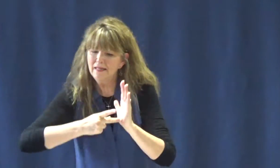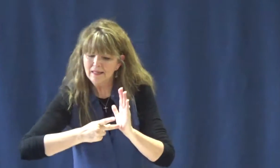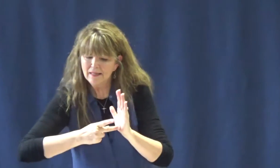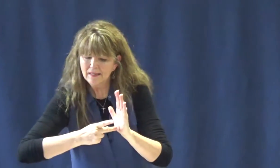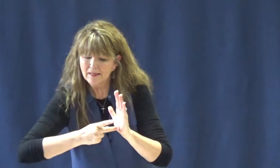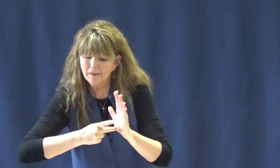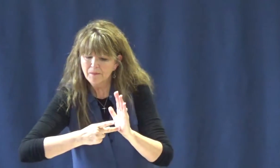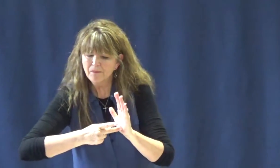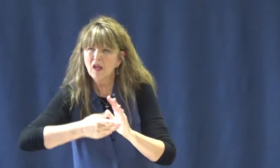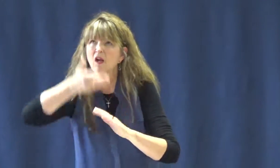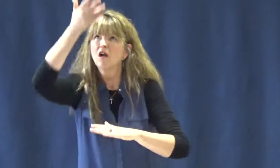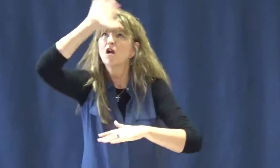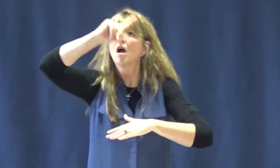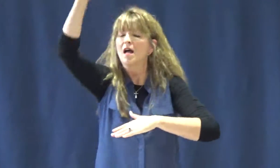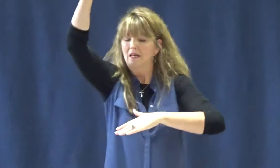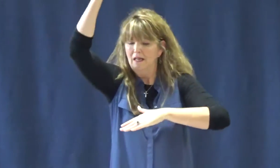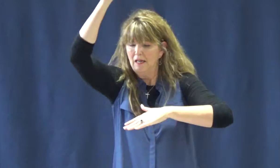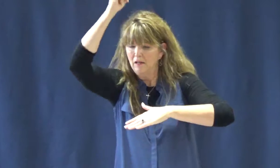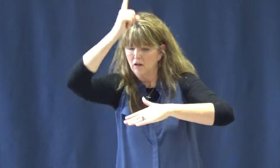But what he meant